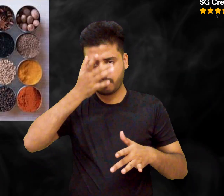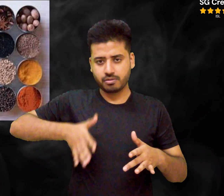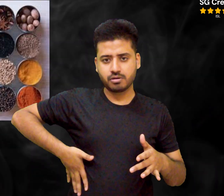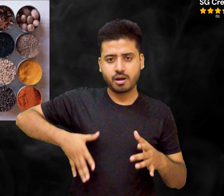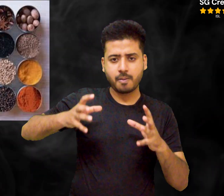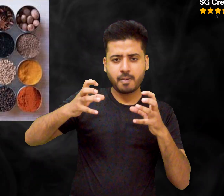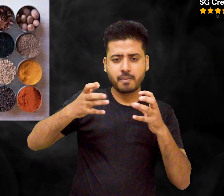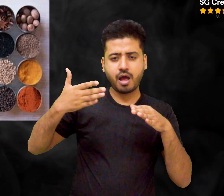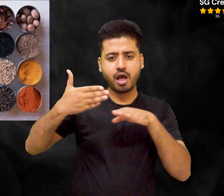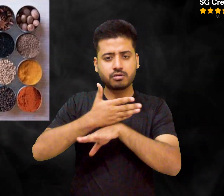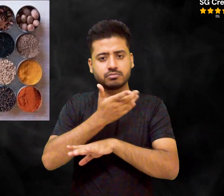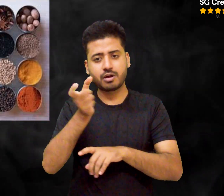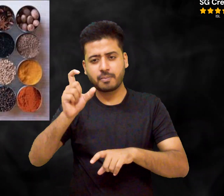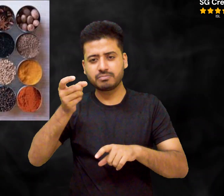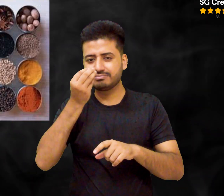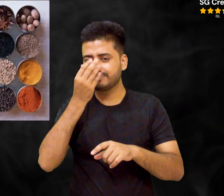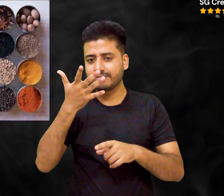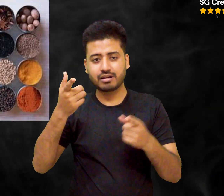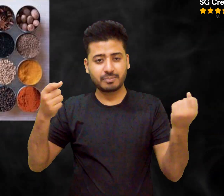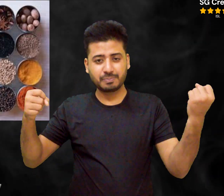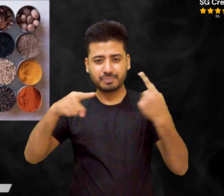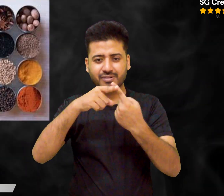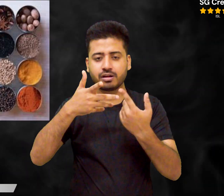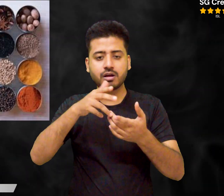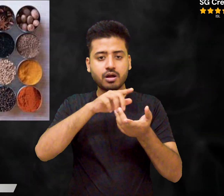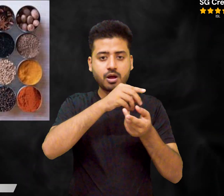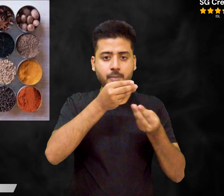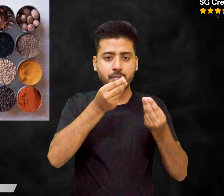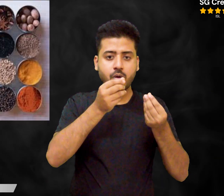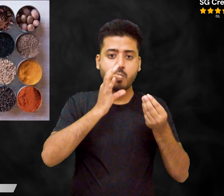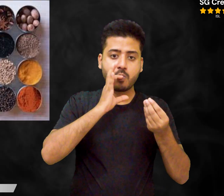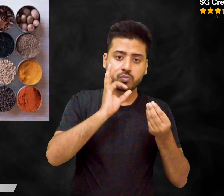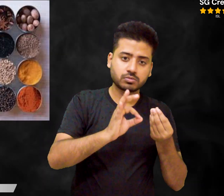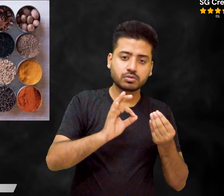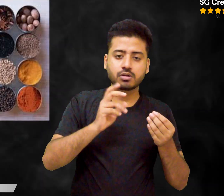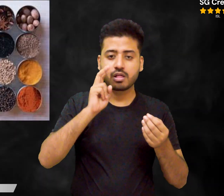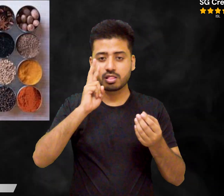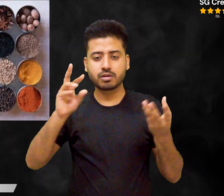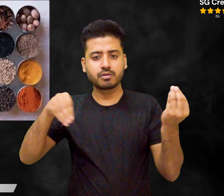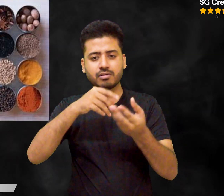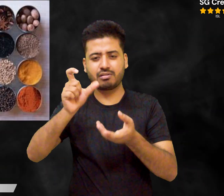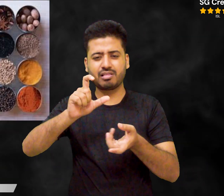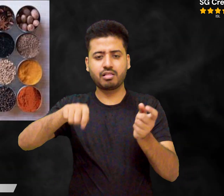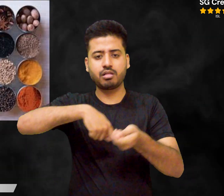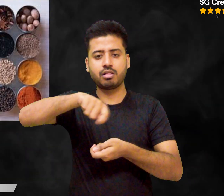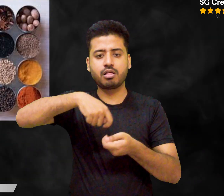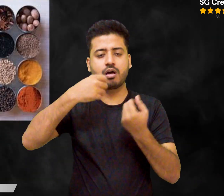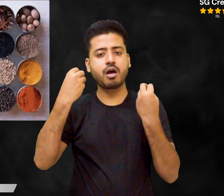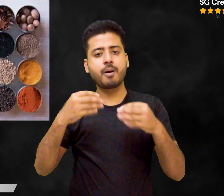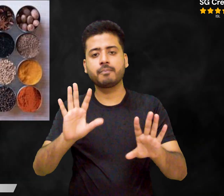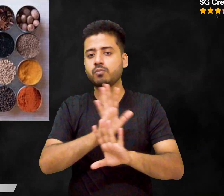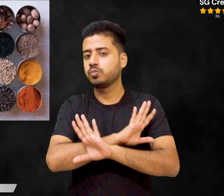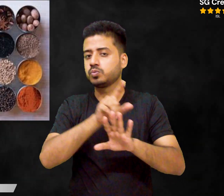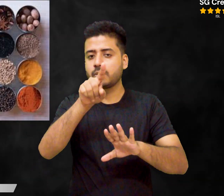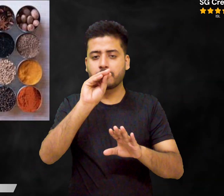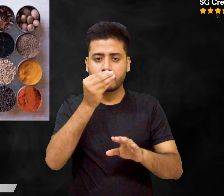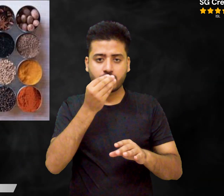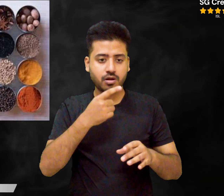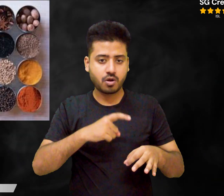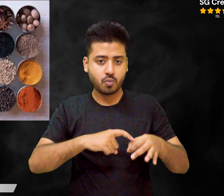techniques. Understanding the properties of individual spices, e.g., volatile flavor compounds, and how different cooking methods